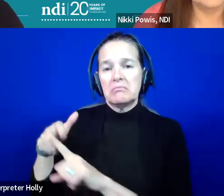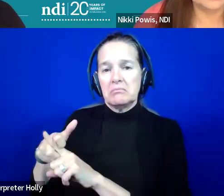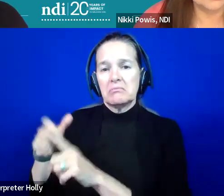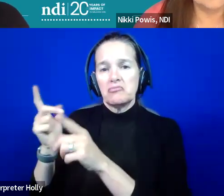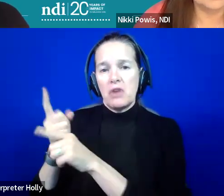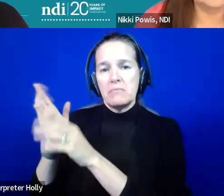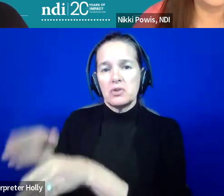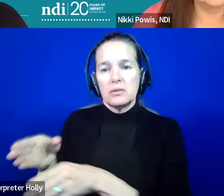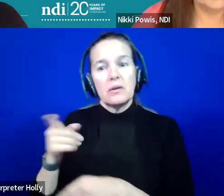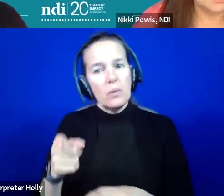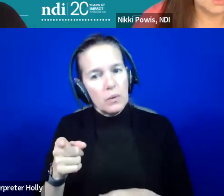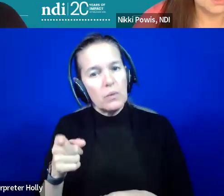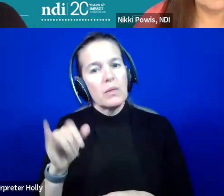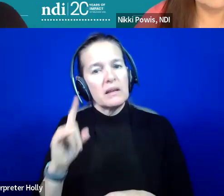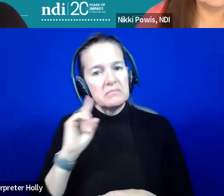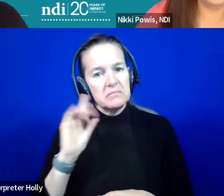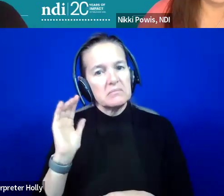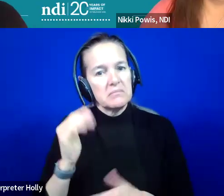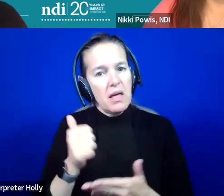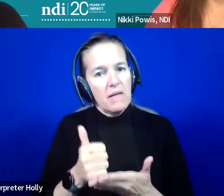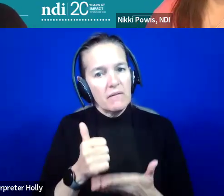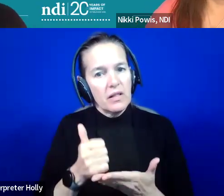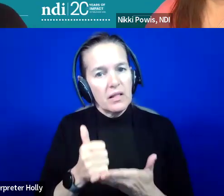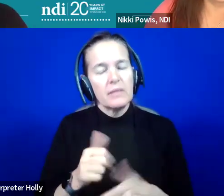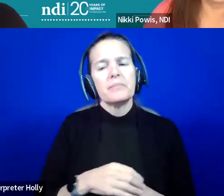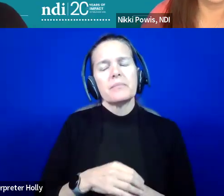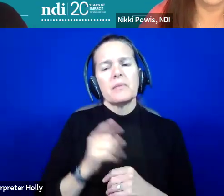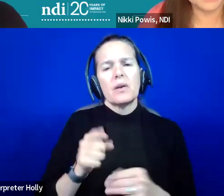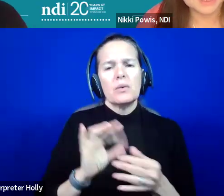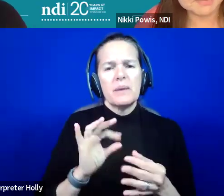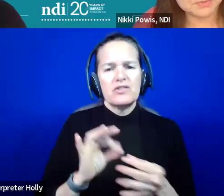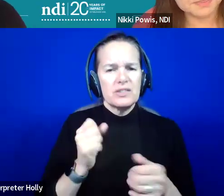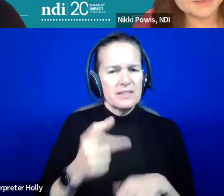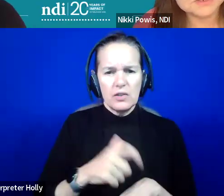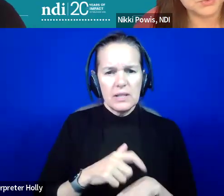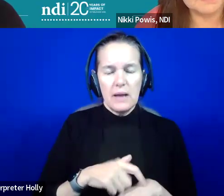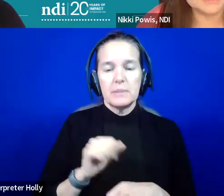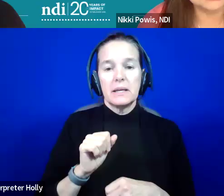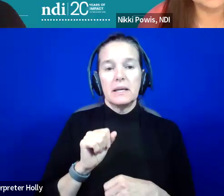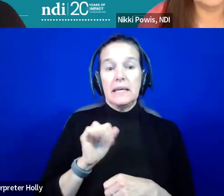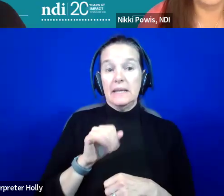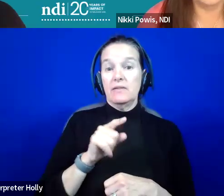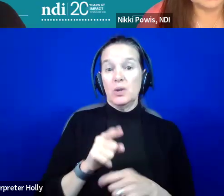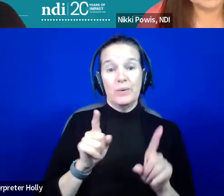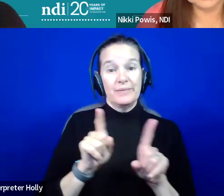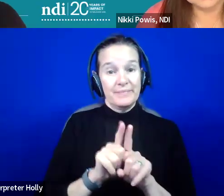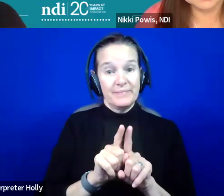sounds really, really helpful. Yeah. You'd mentioned several times if you're not happy with that SCORE